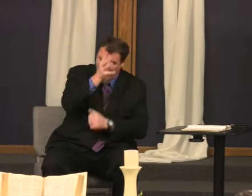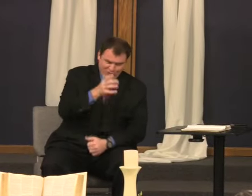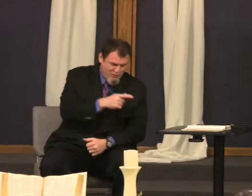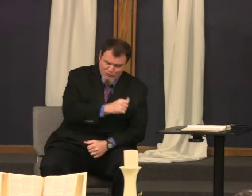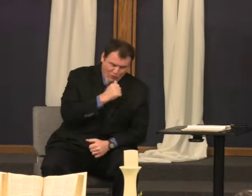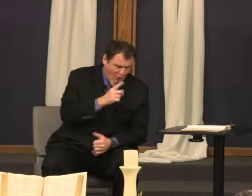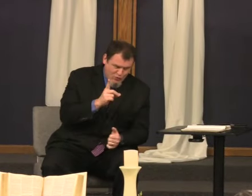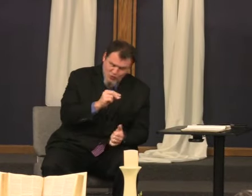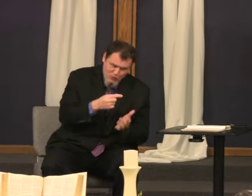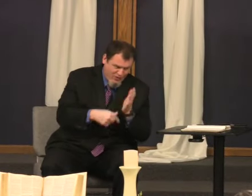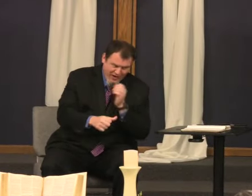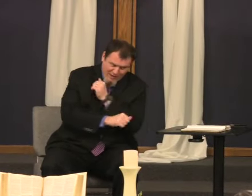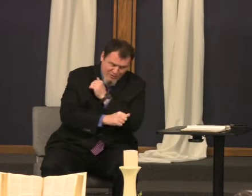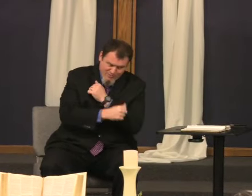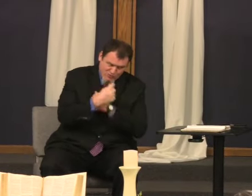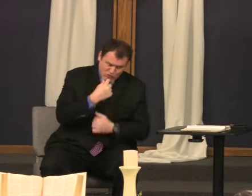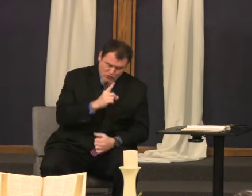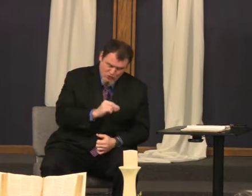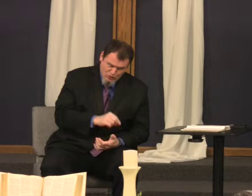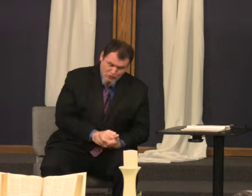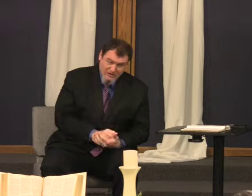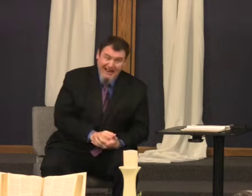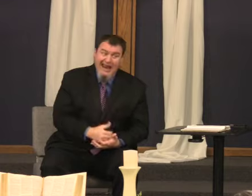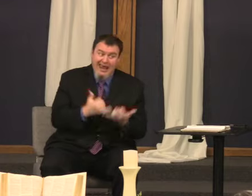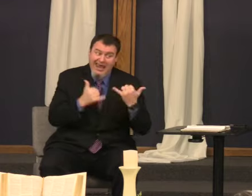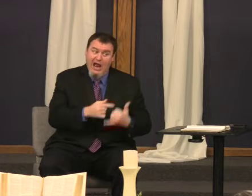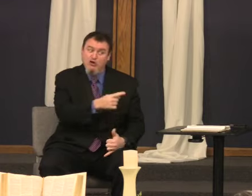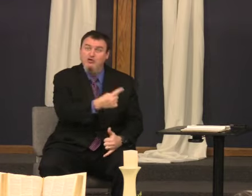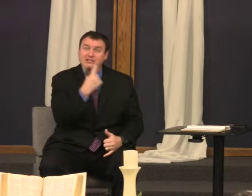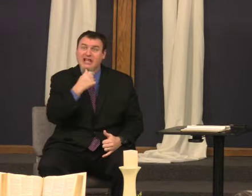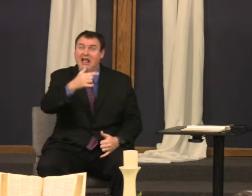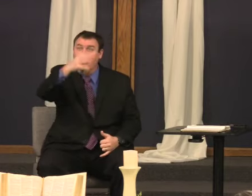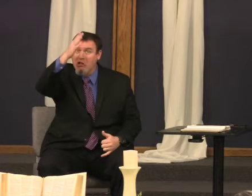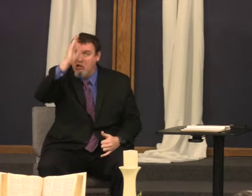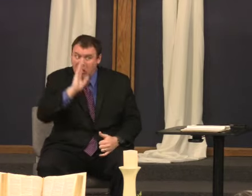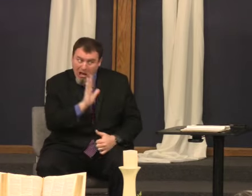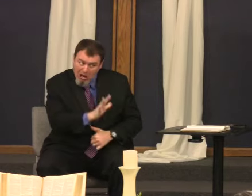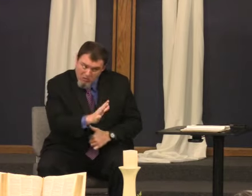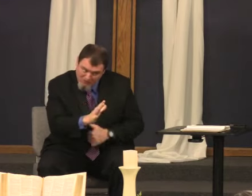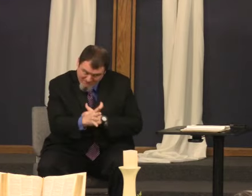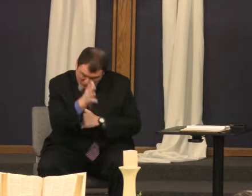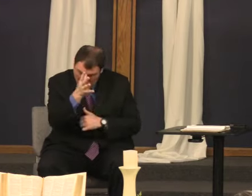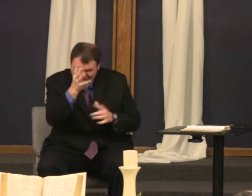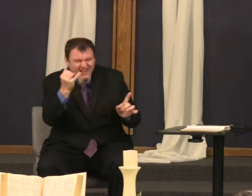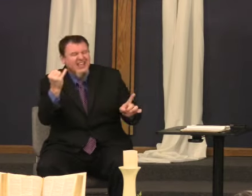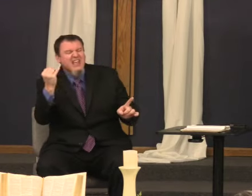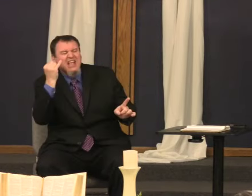First you said Abraham was your father. And I said, well, why don't you do what Abraham did? And then I say,